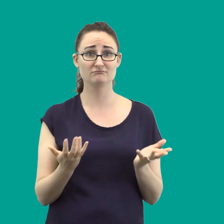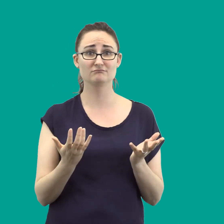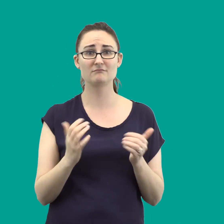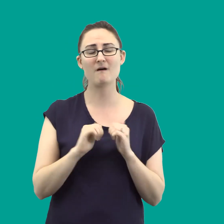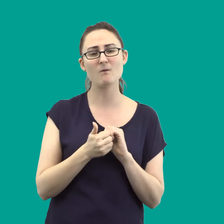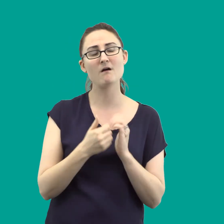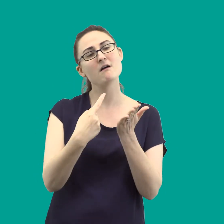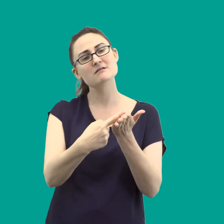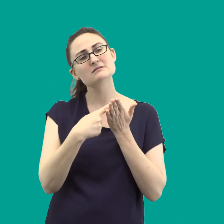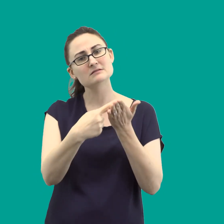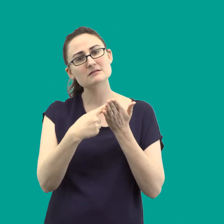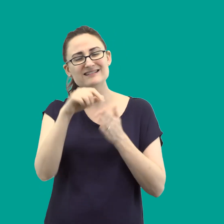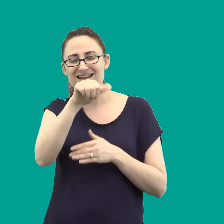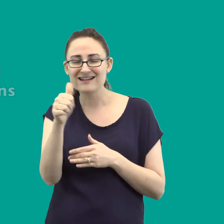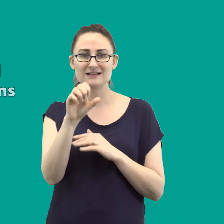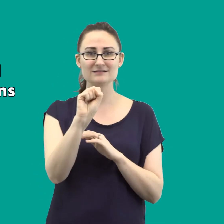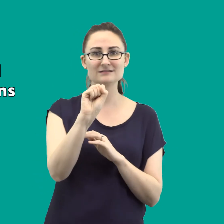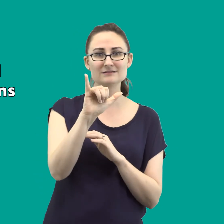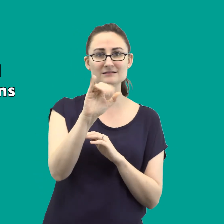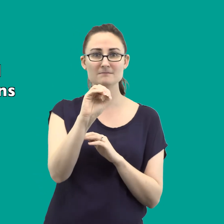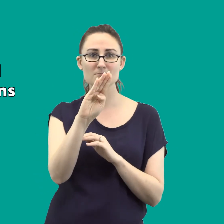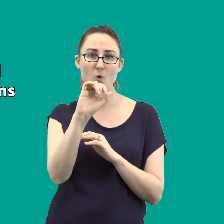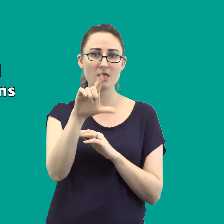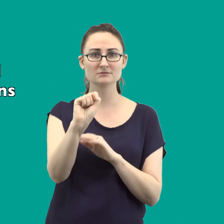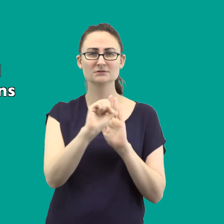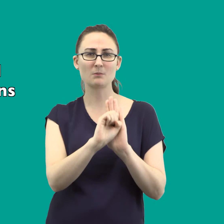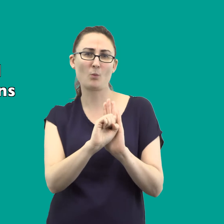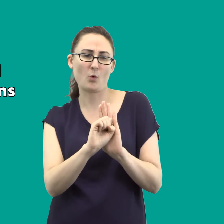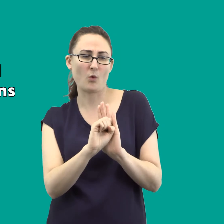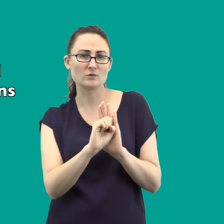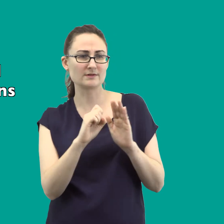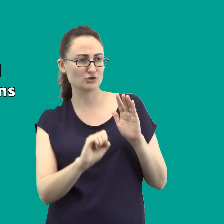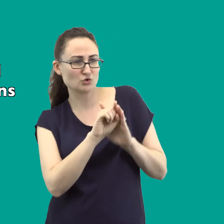By discussing any symbols that may show up in the picture.